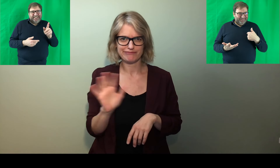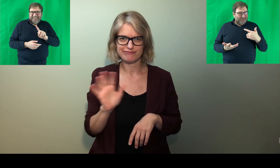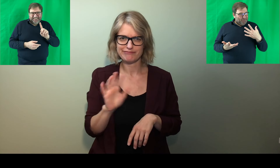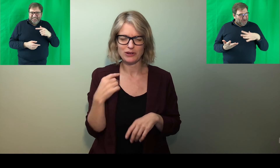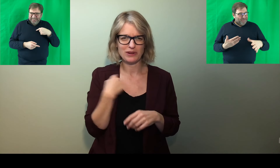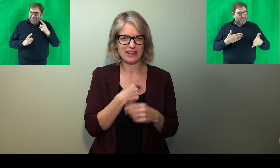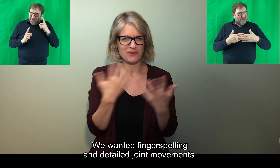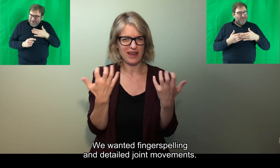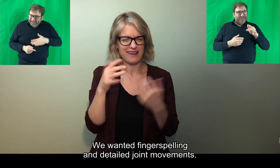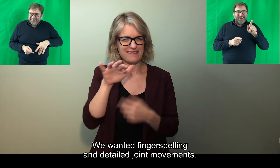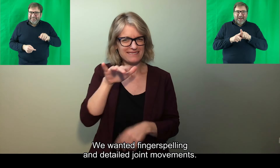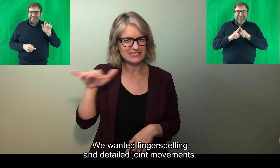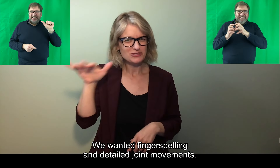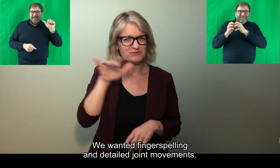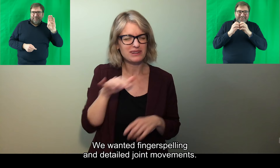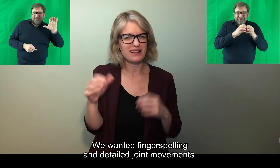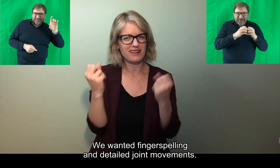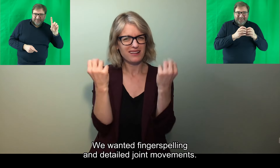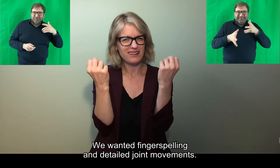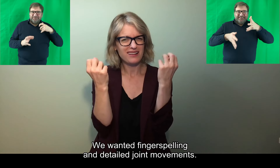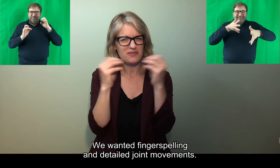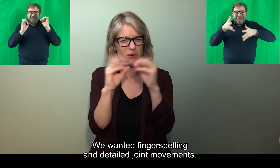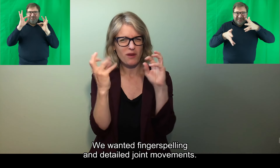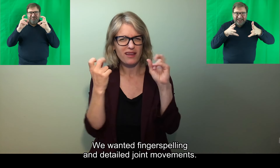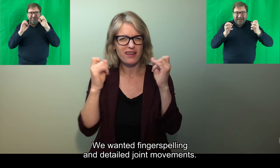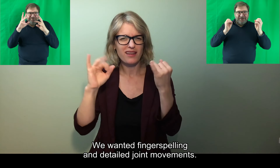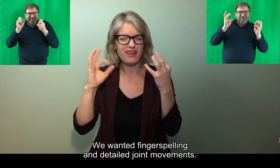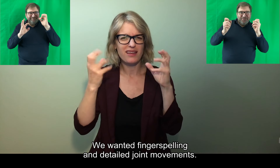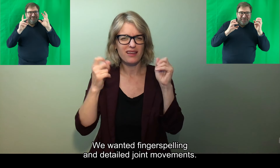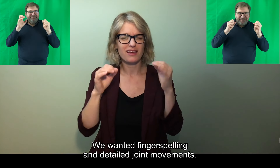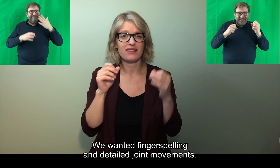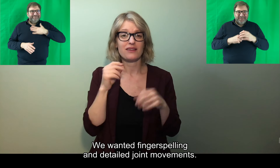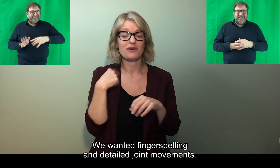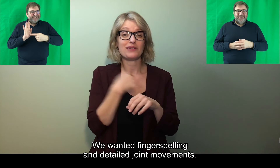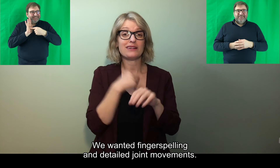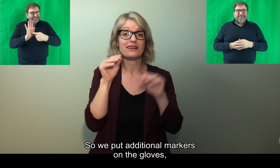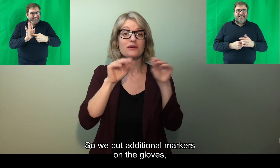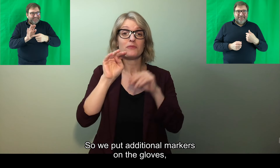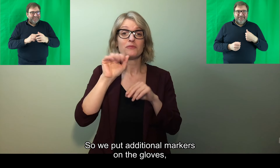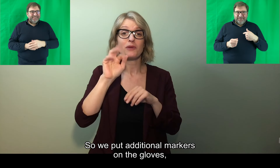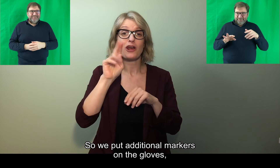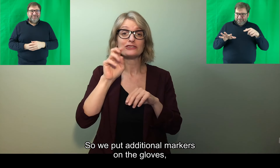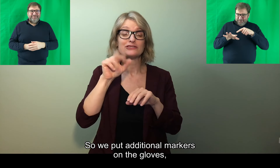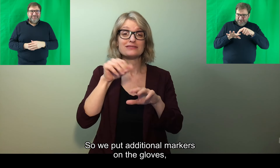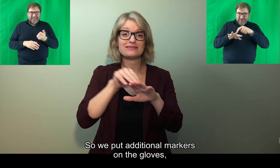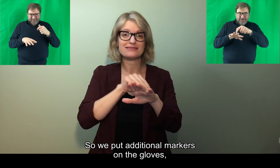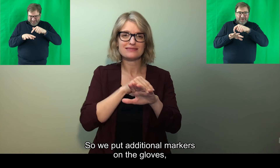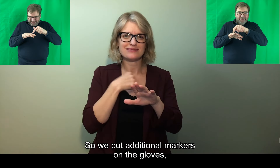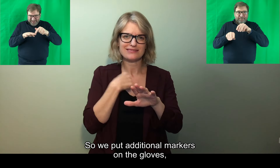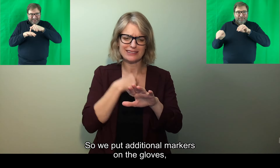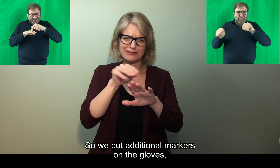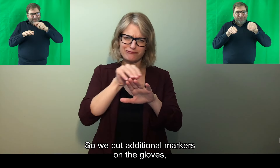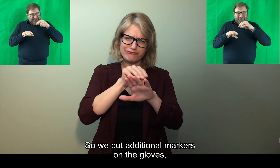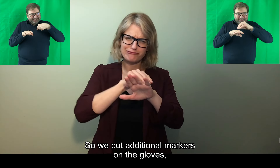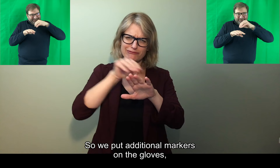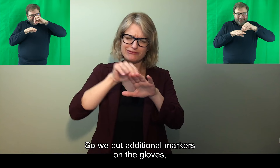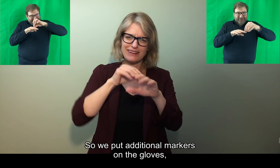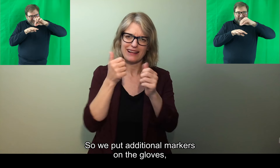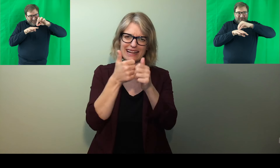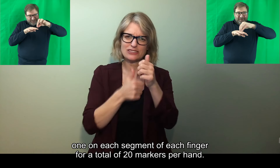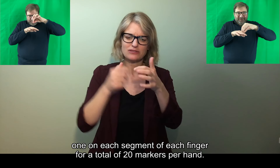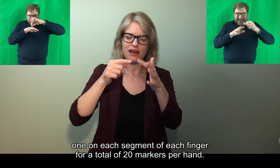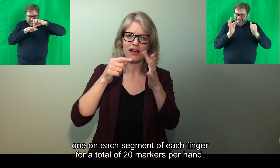us. We wanted finger spelling and detailed joint movements. So we put additional markers on the